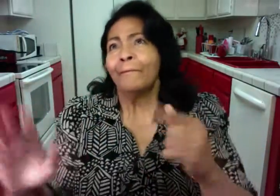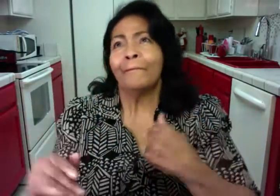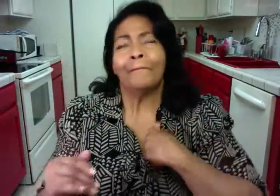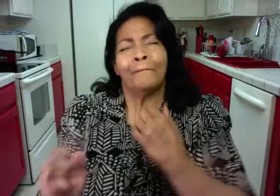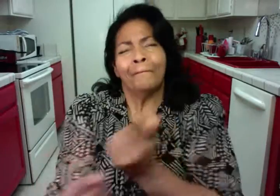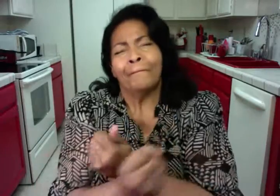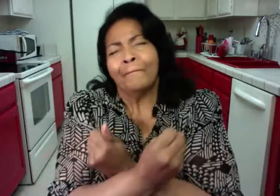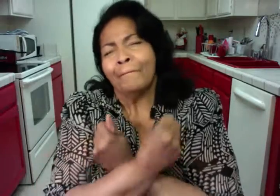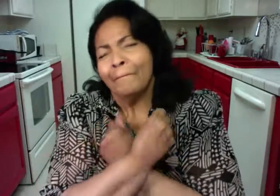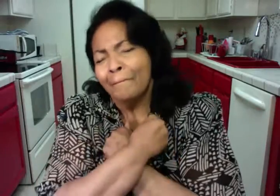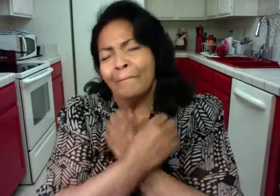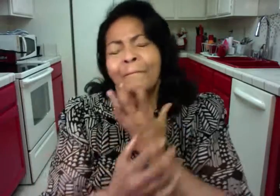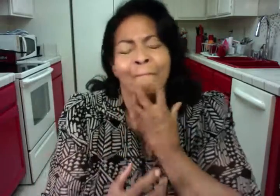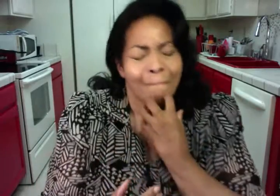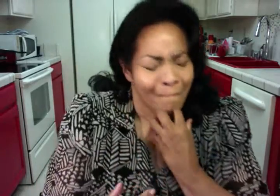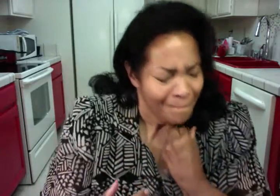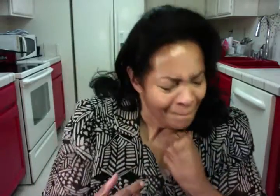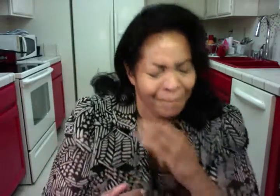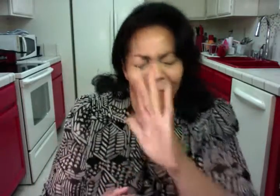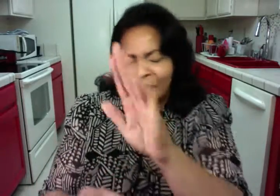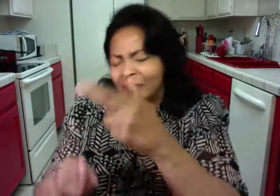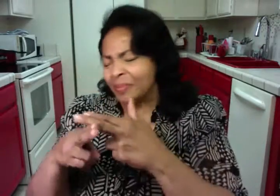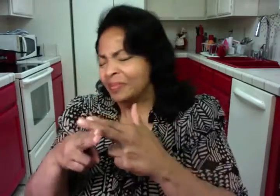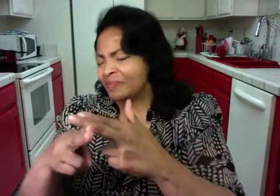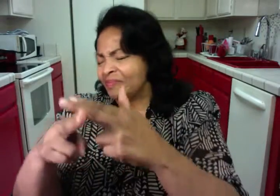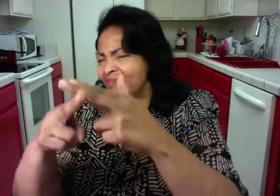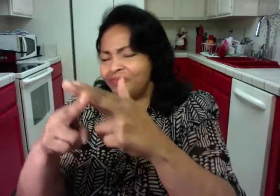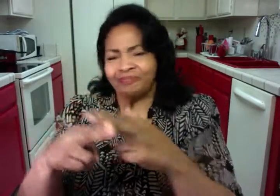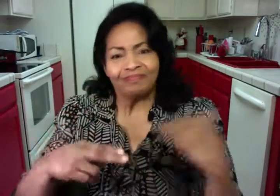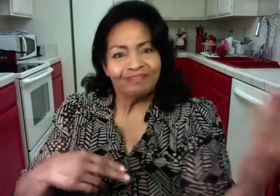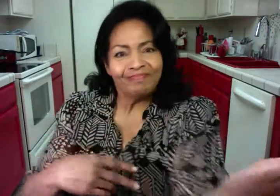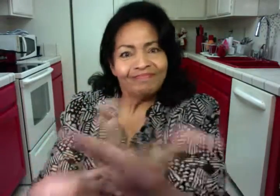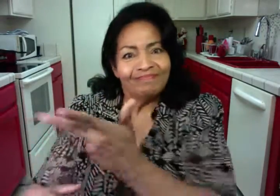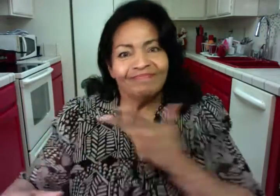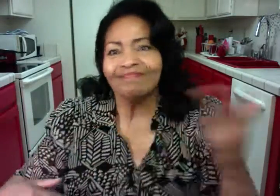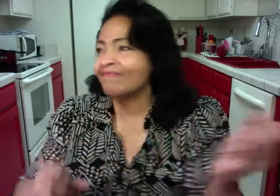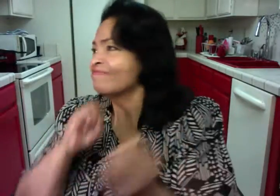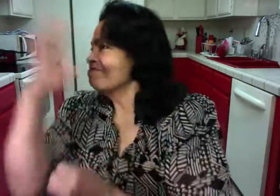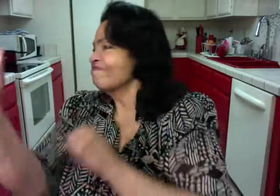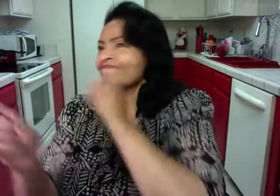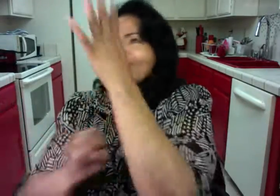I'll praise him forever.